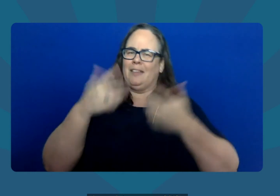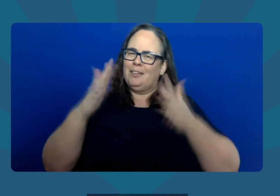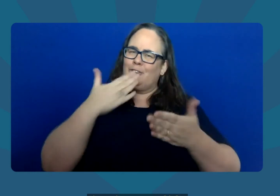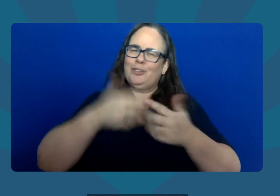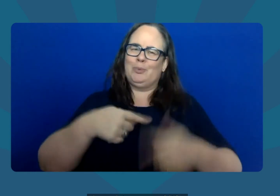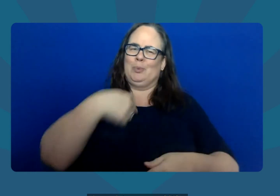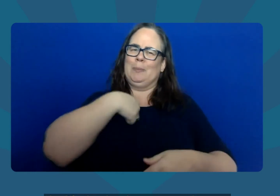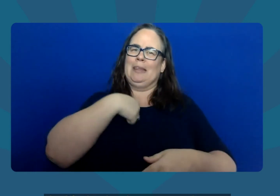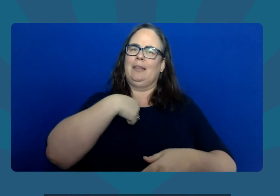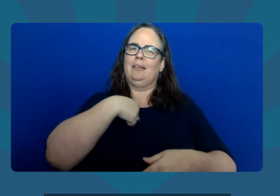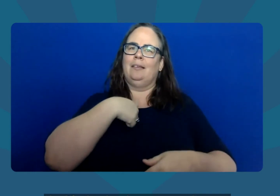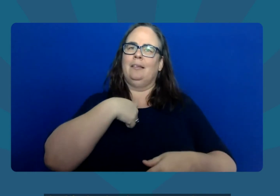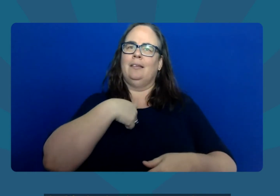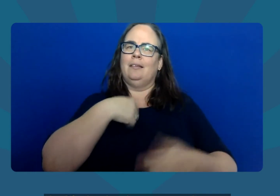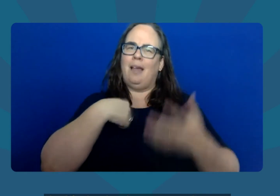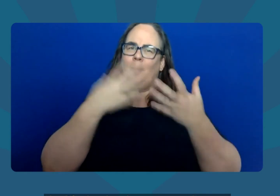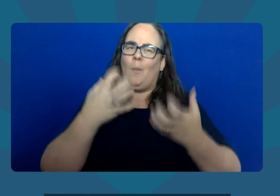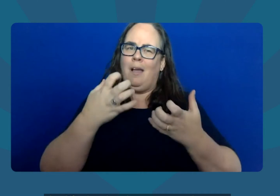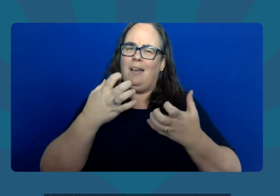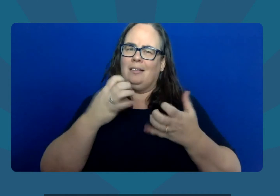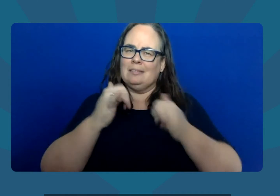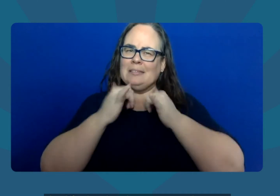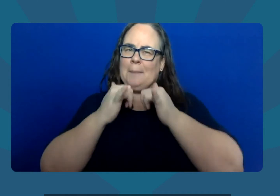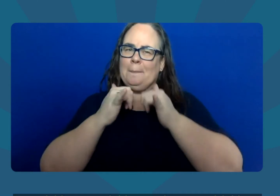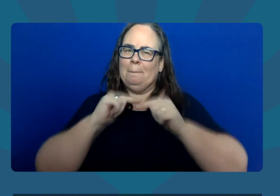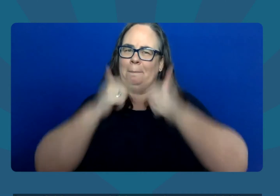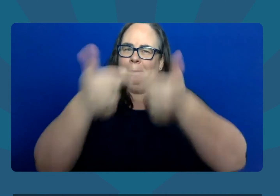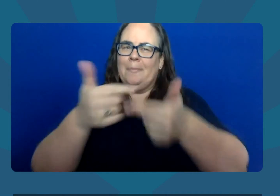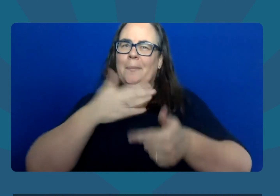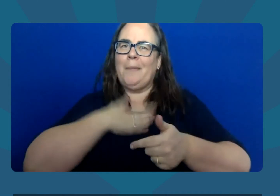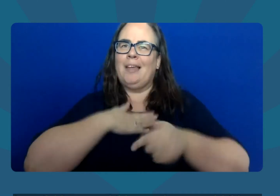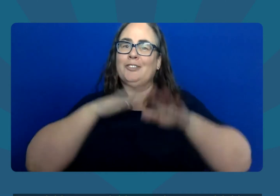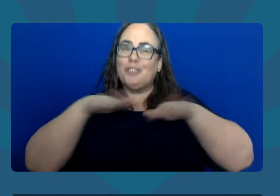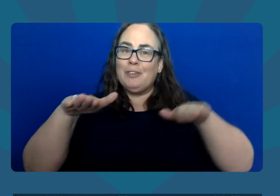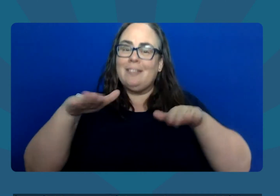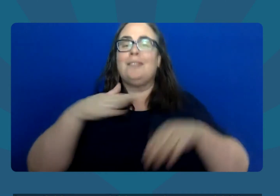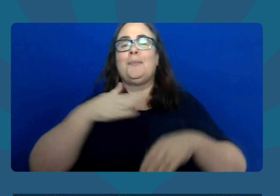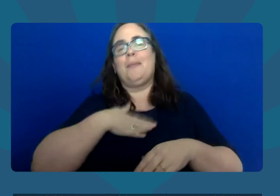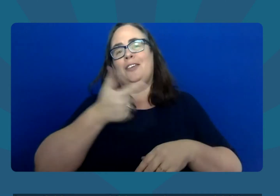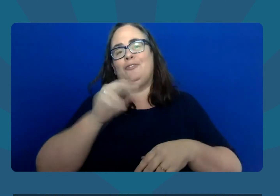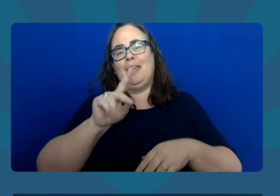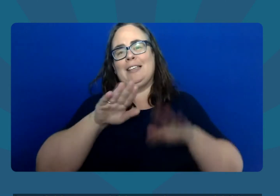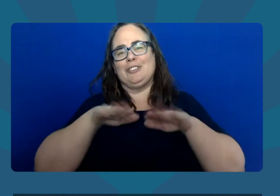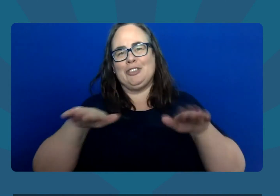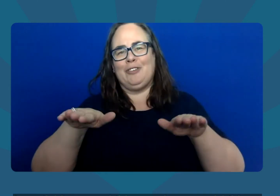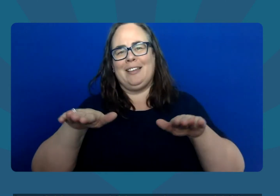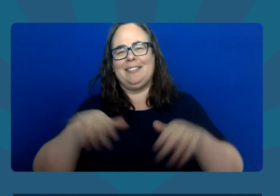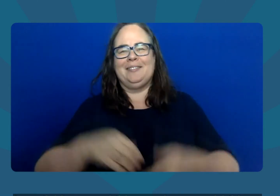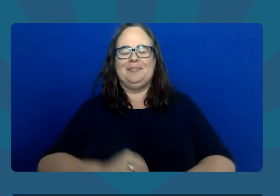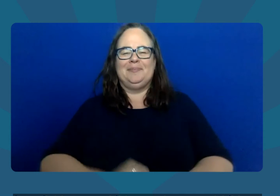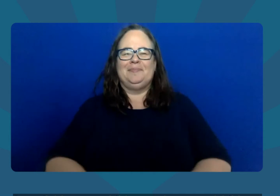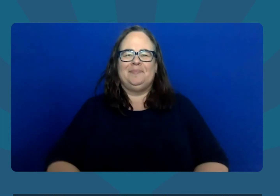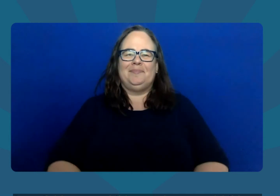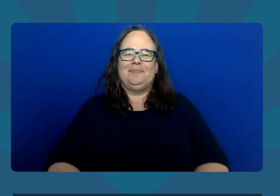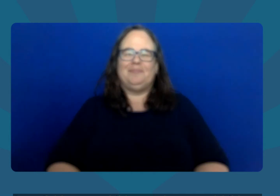of life, the life that has been so good to me, is available to my children and my